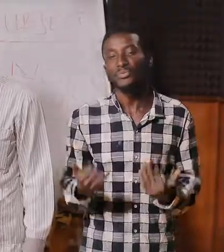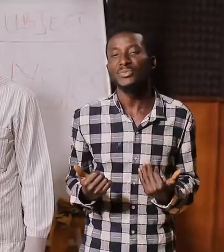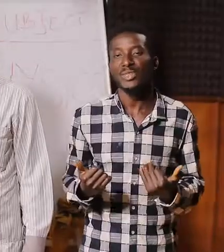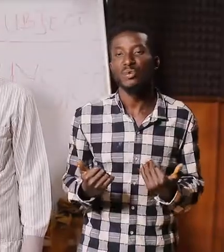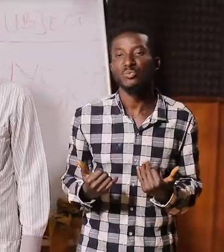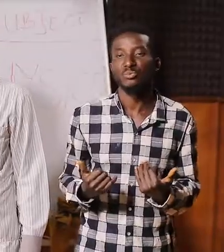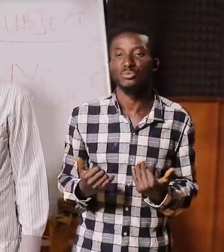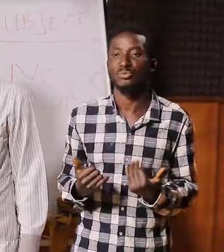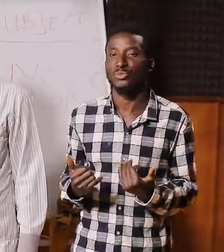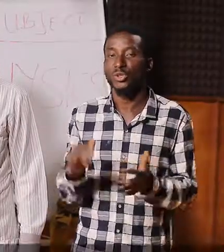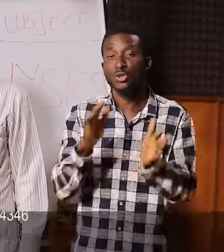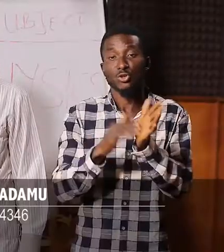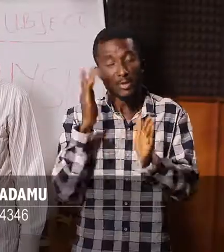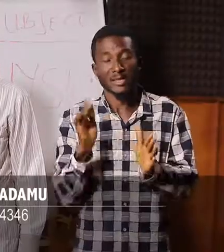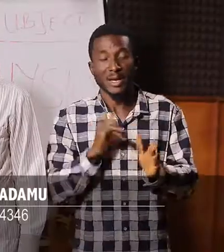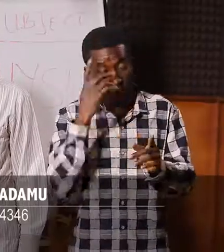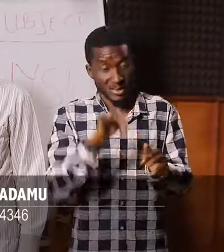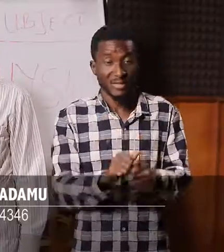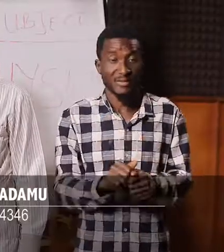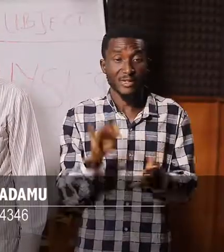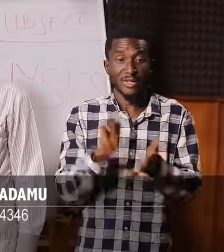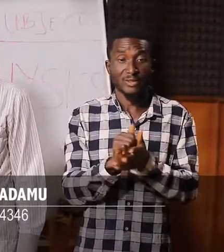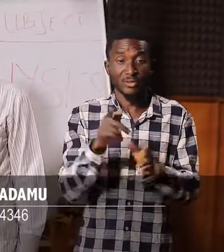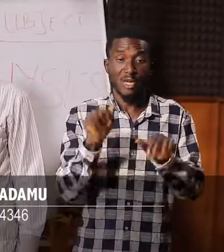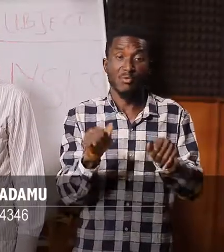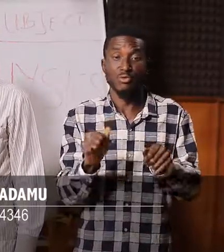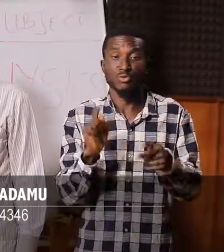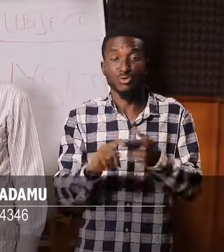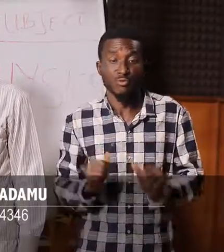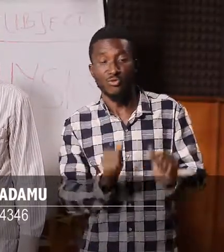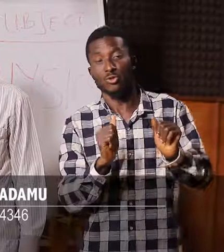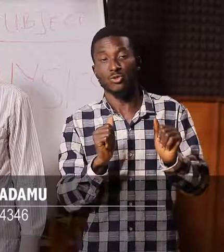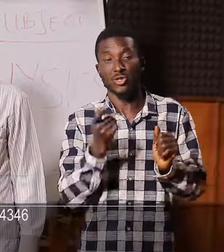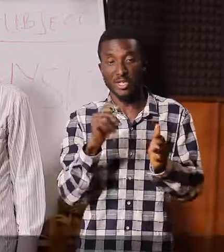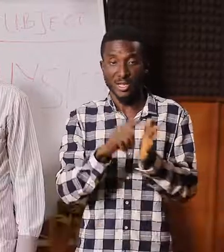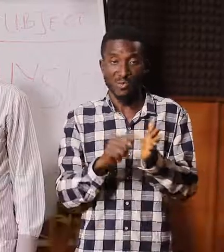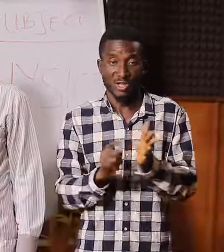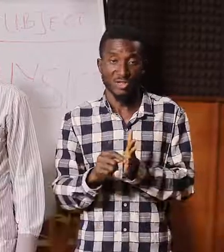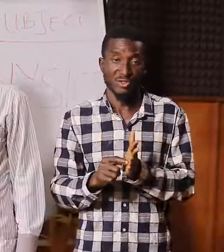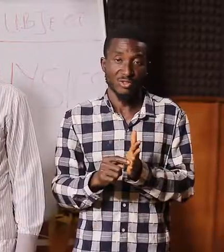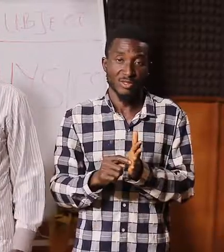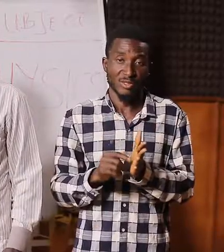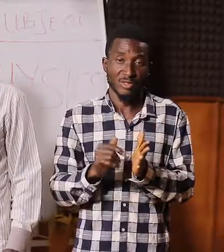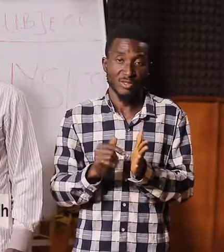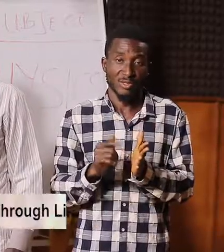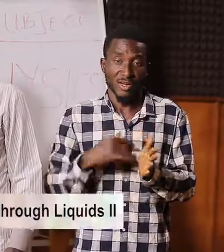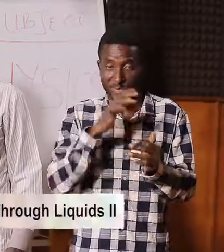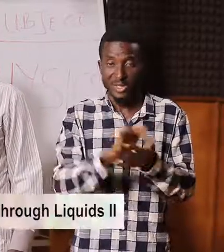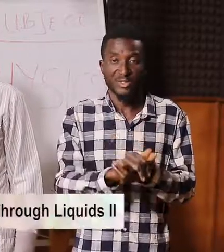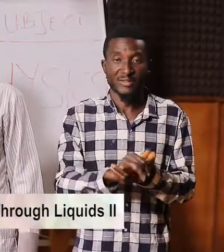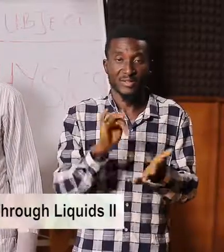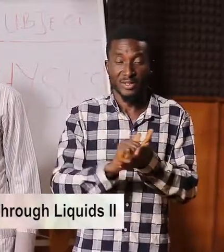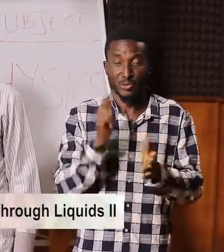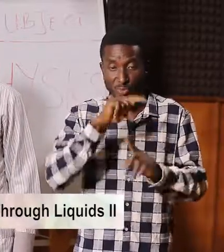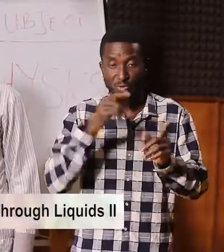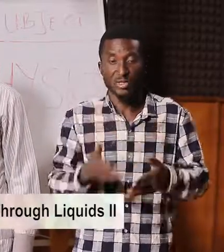Now, students, I believe you were able to follow the calculations. I believe when